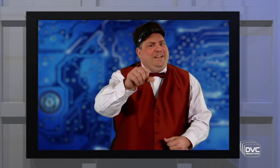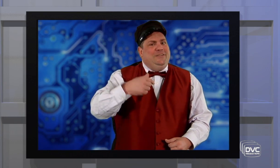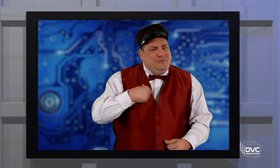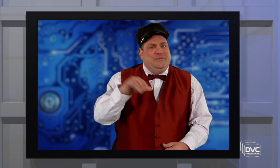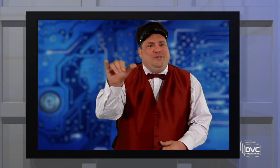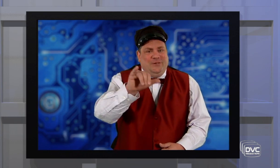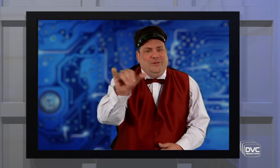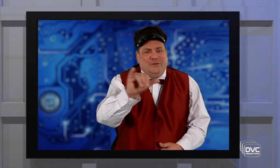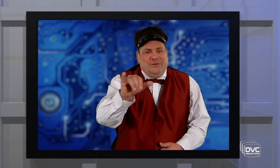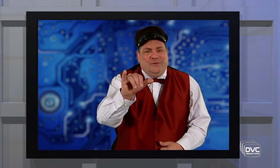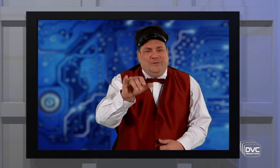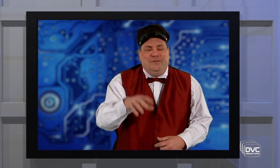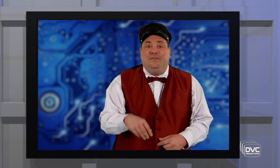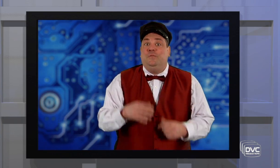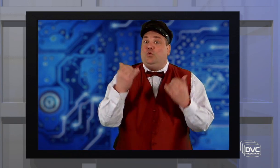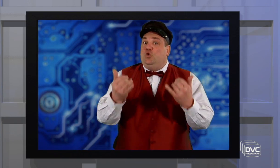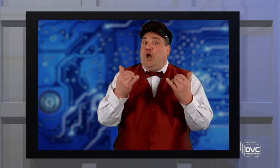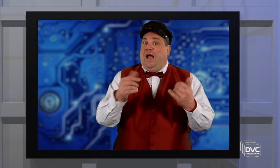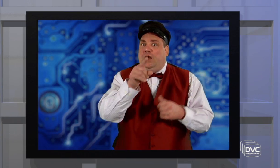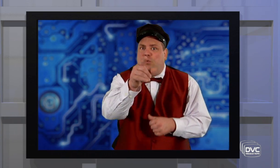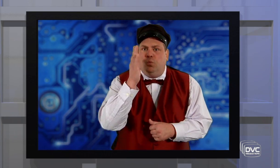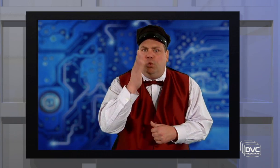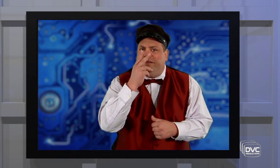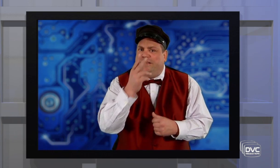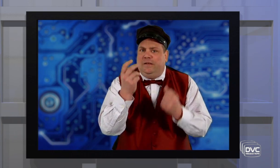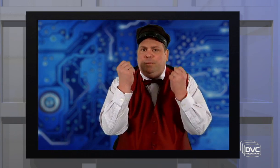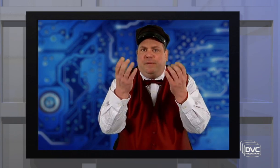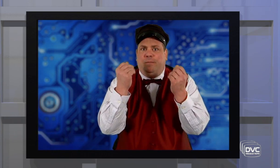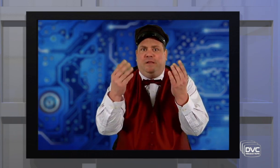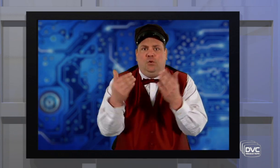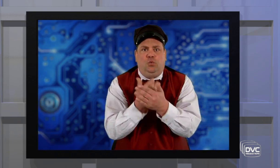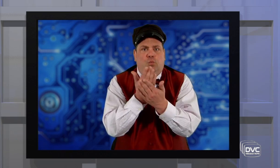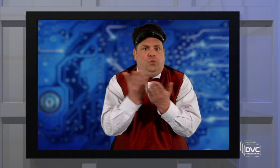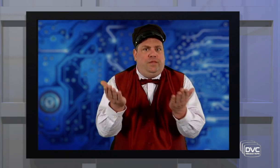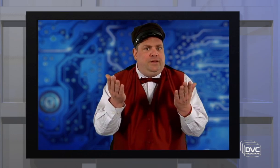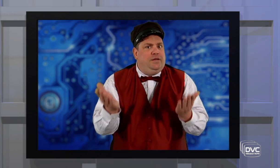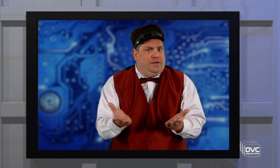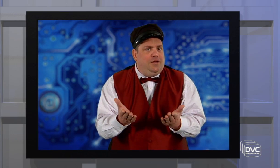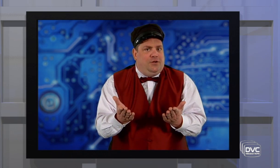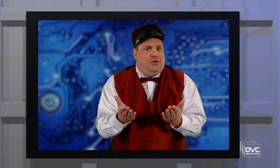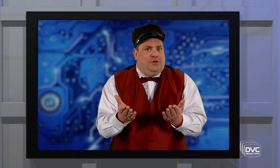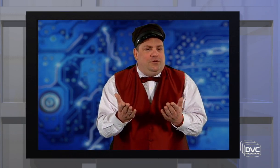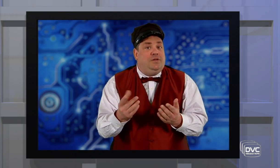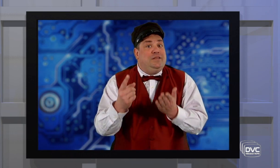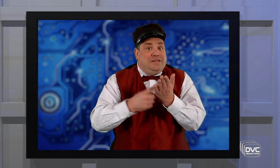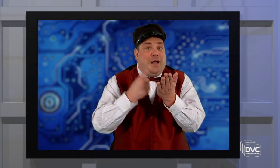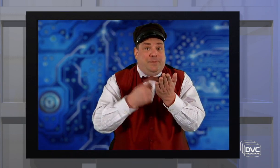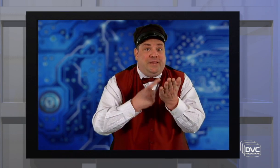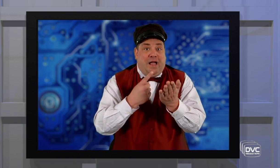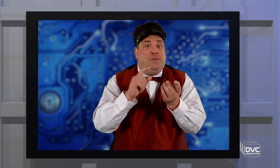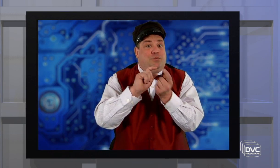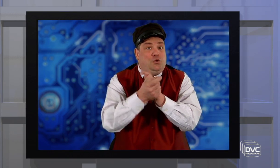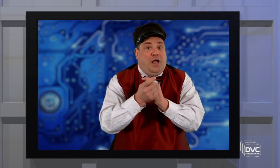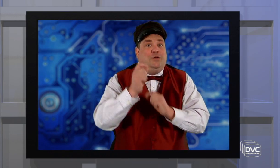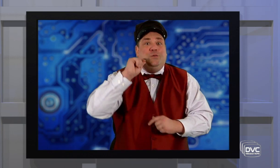Yes, me too. Today, you'll see many, many new things here. Sometimes change is